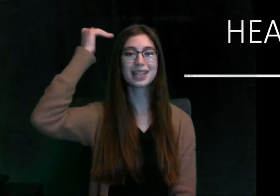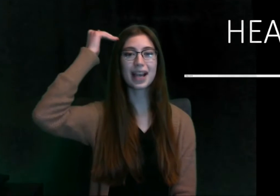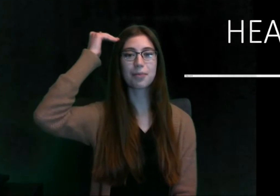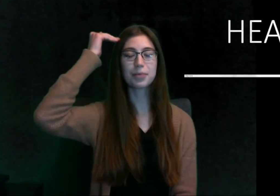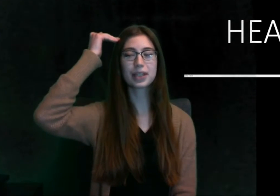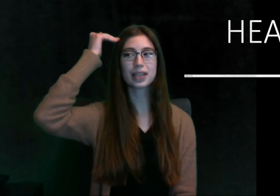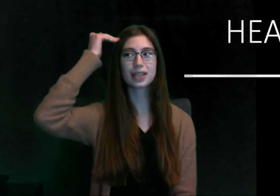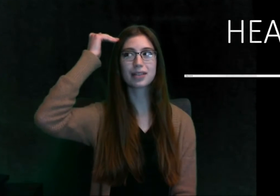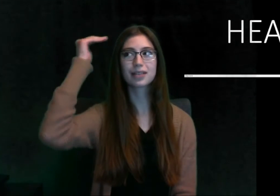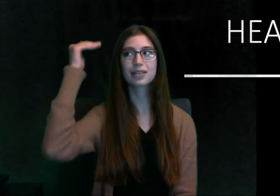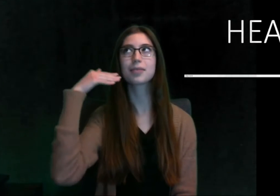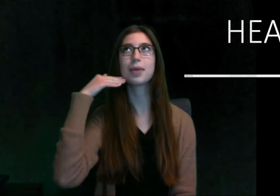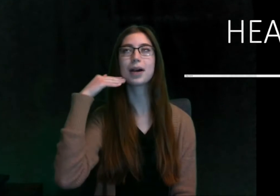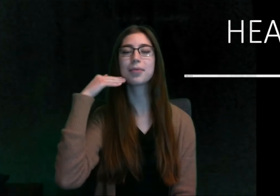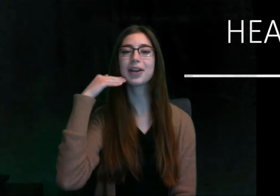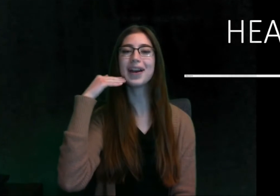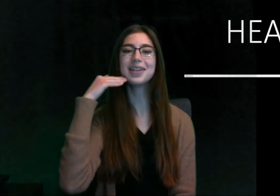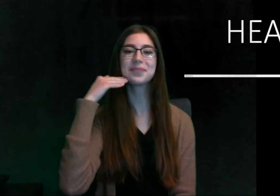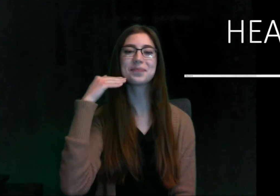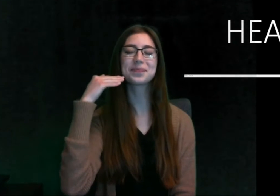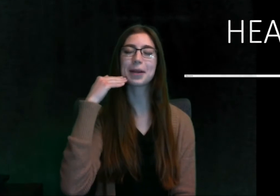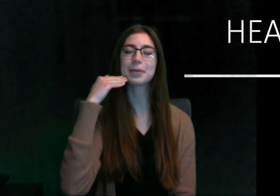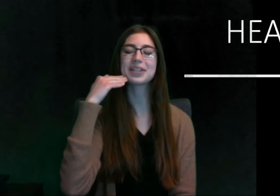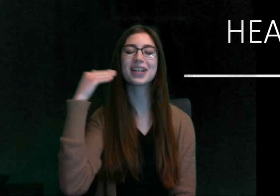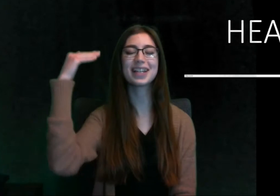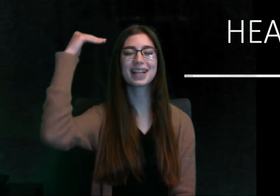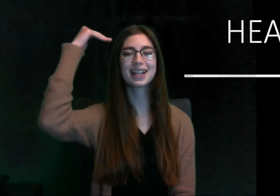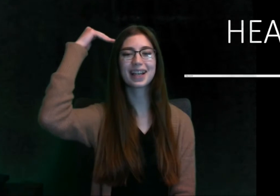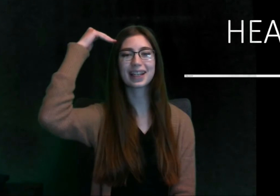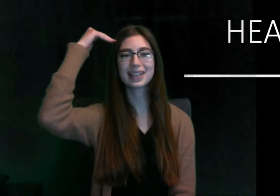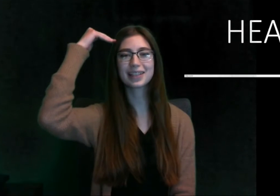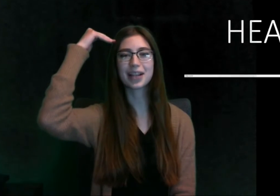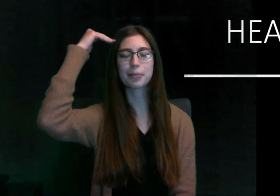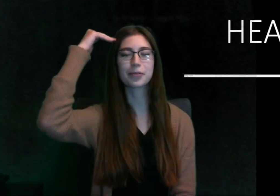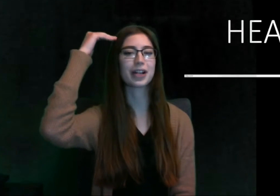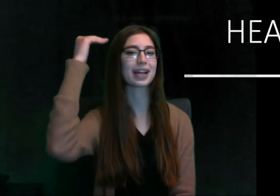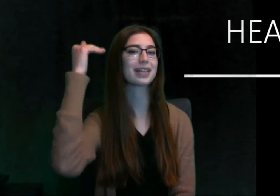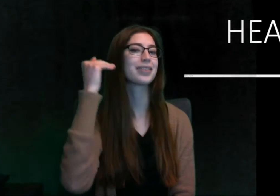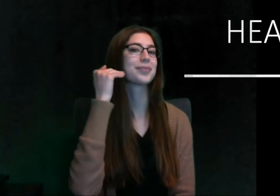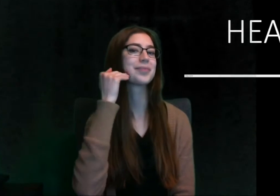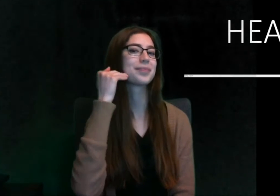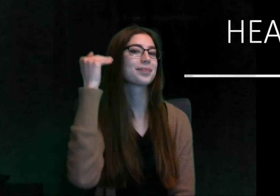Tap the bottom of your head, tap your chin, and then the top of your head.